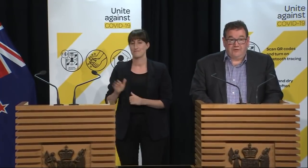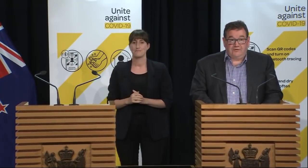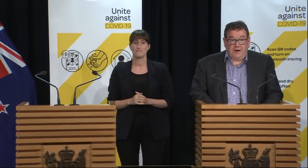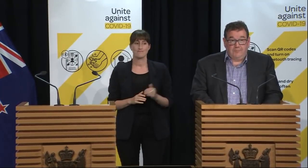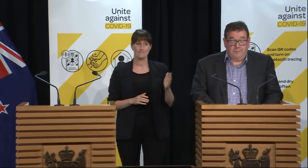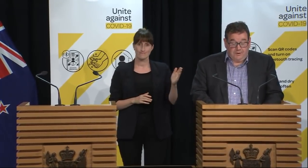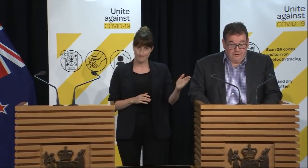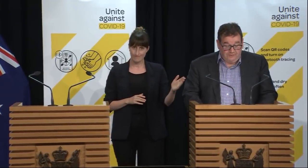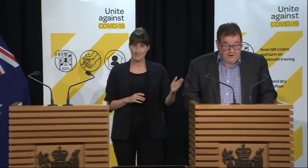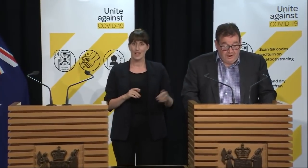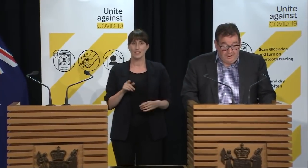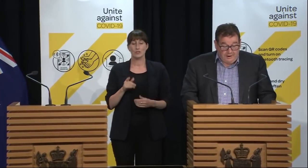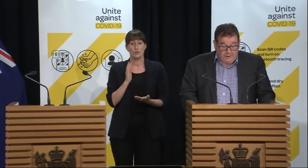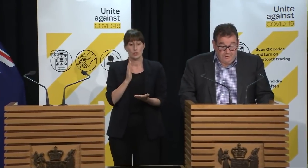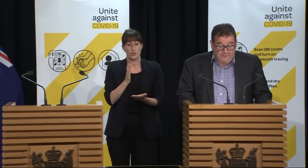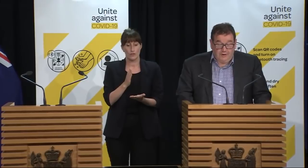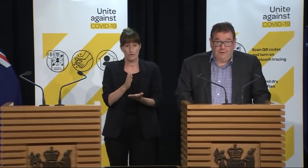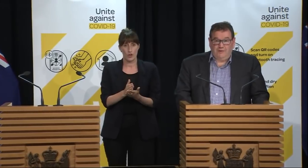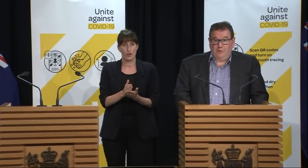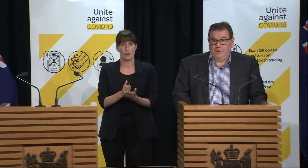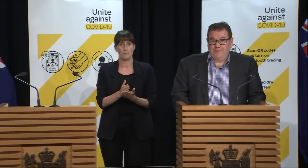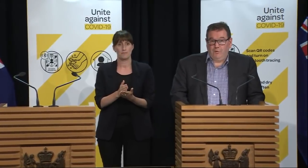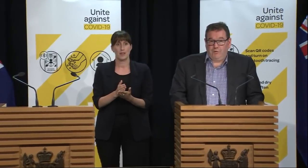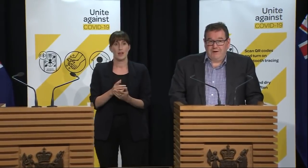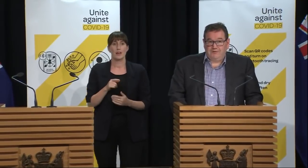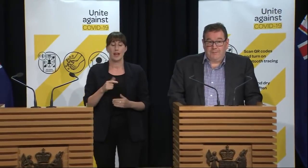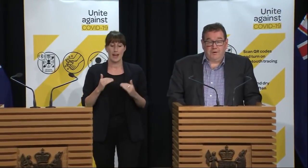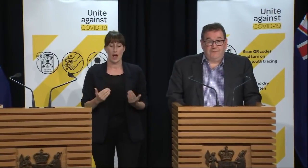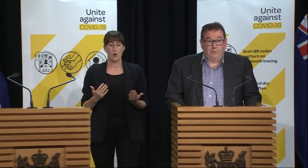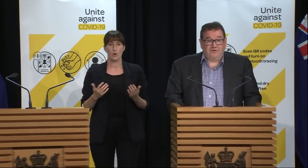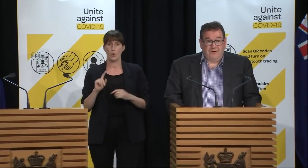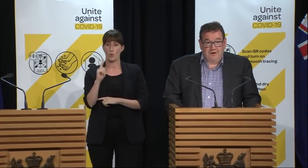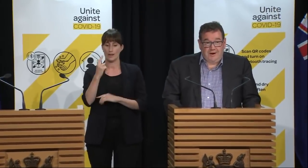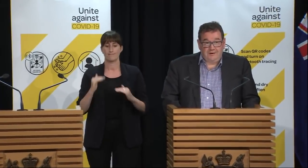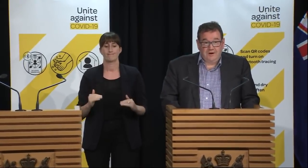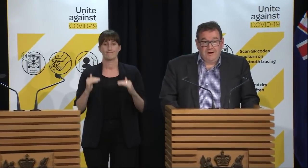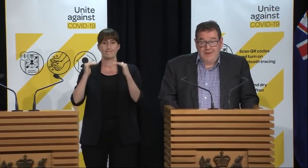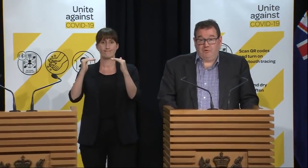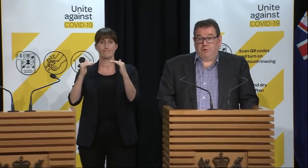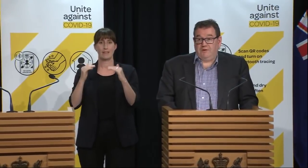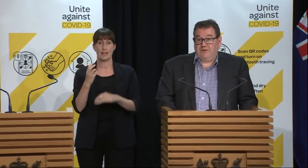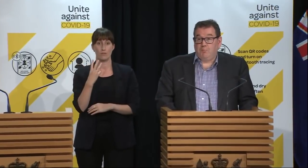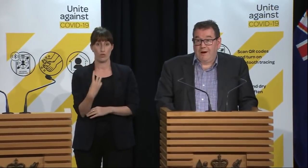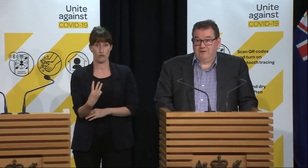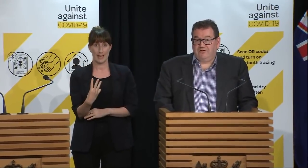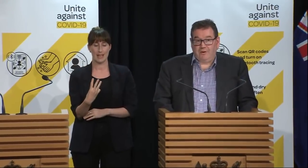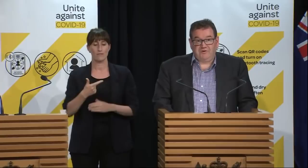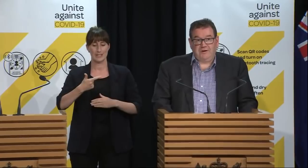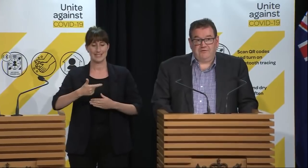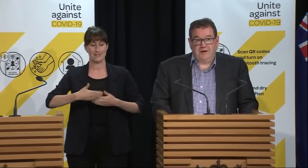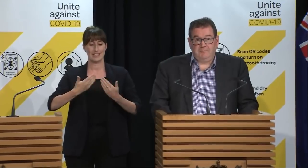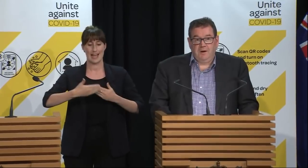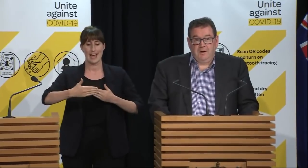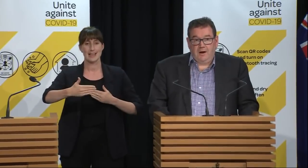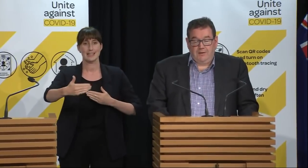Prime Minister's statement, because an alert level increase to alert level 3 has been put in for 7 days, that triggers the wage